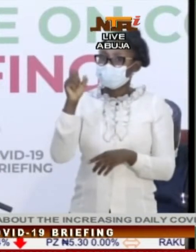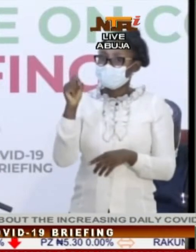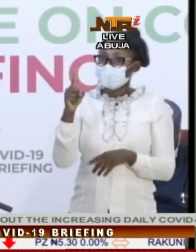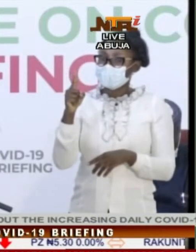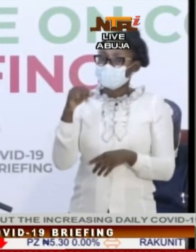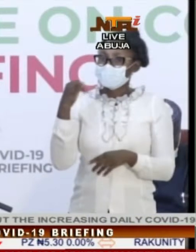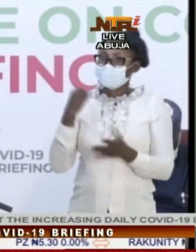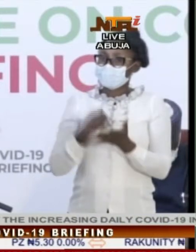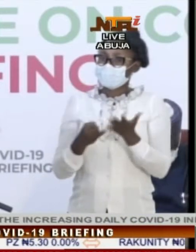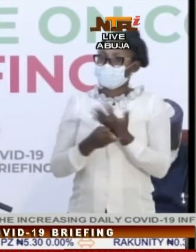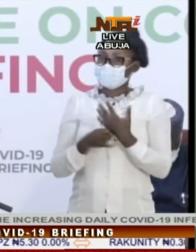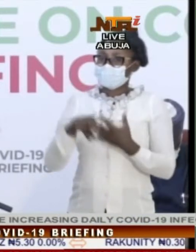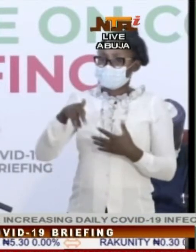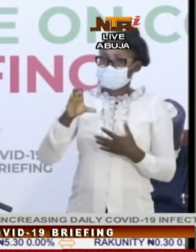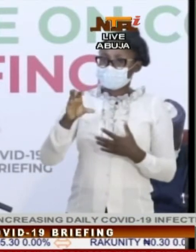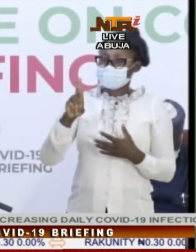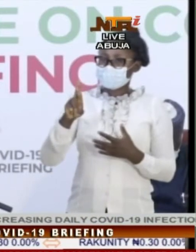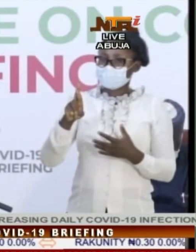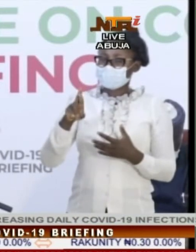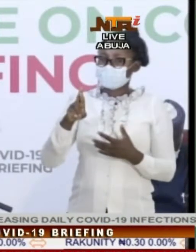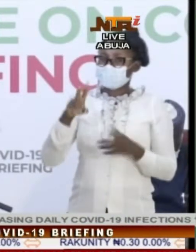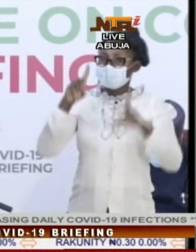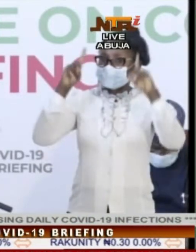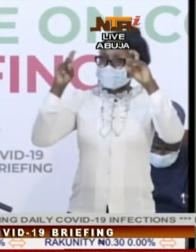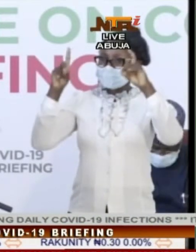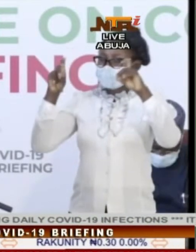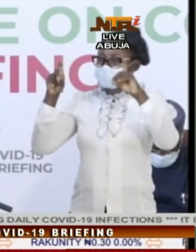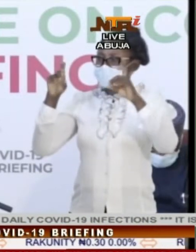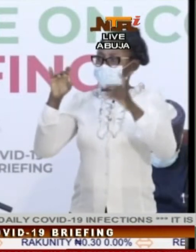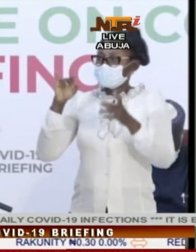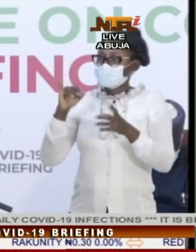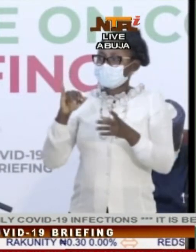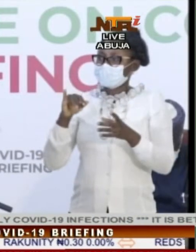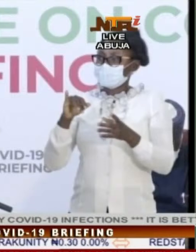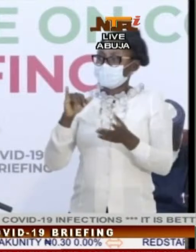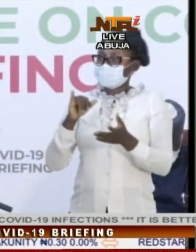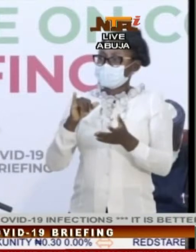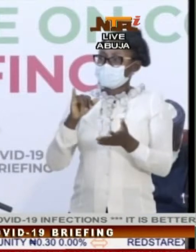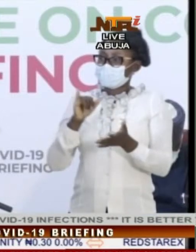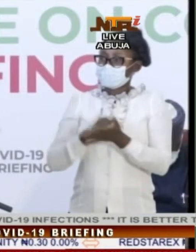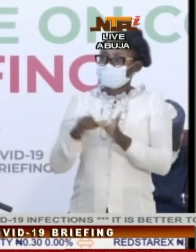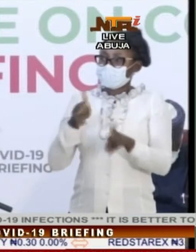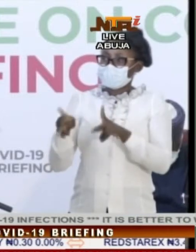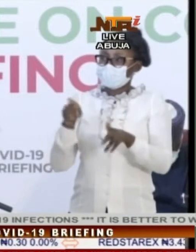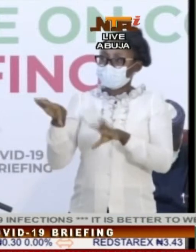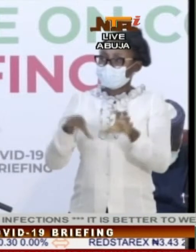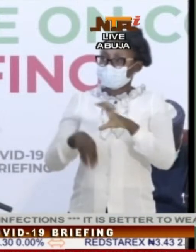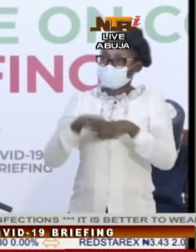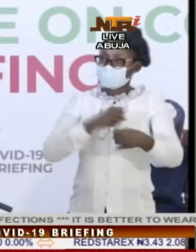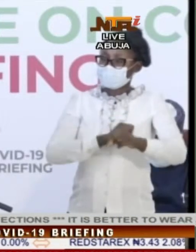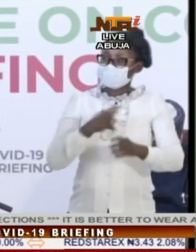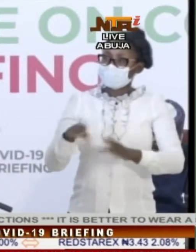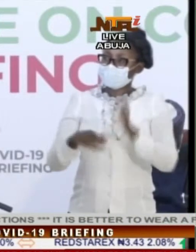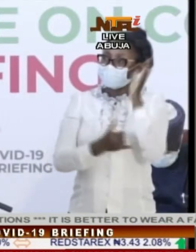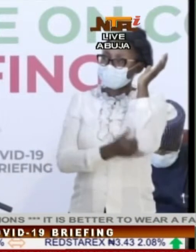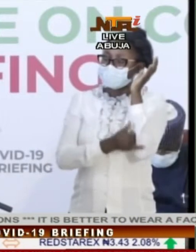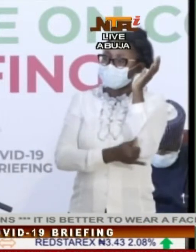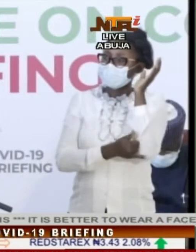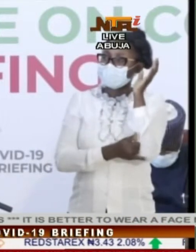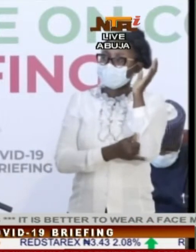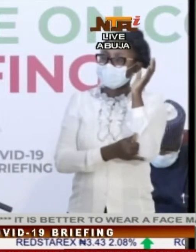the PCR validity, the tests that people present outside the country that has to be negative